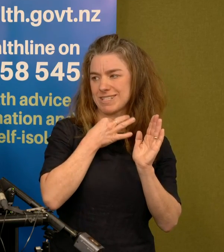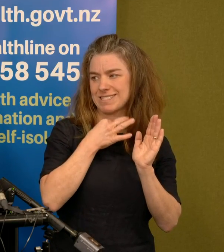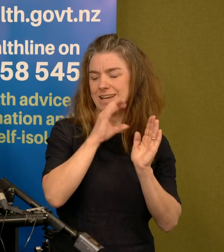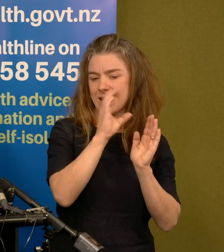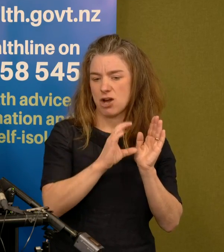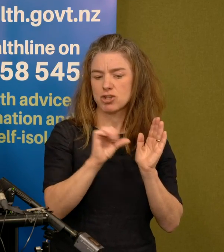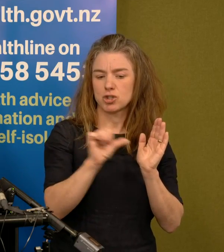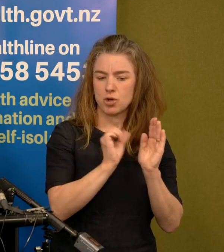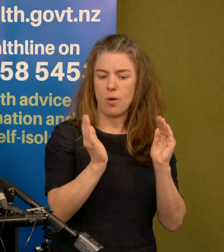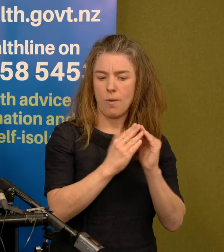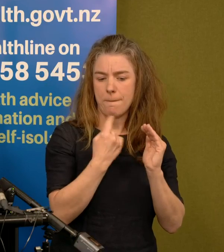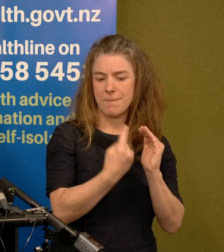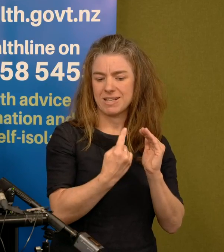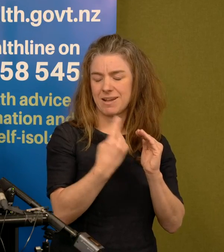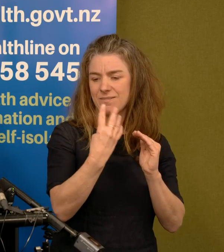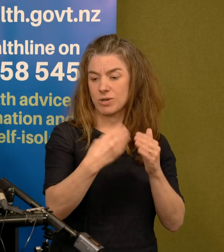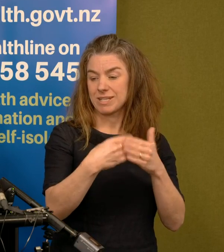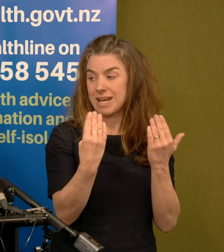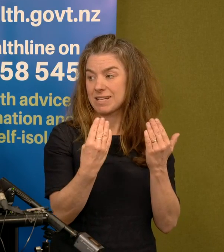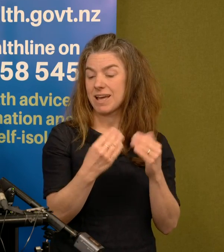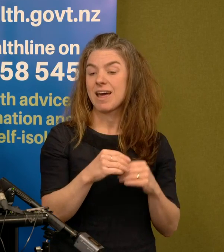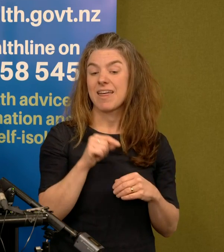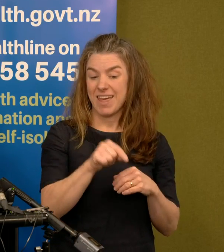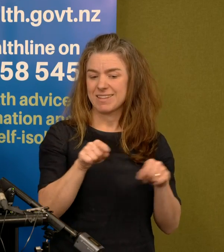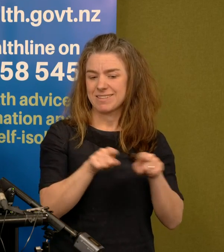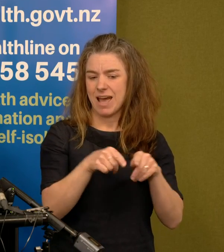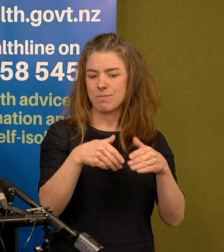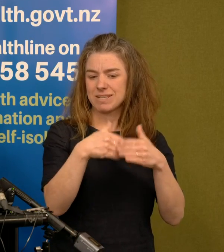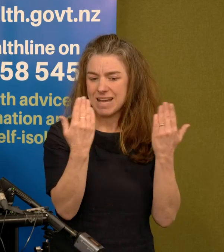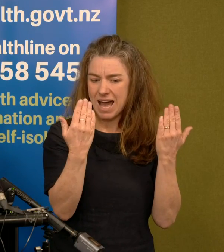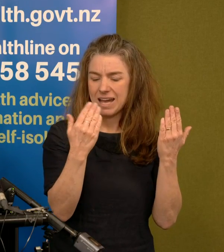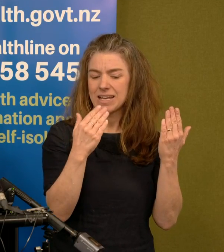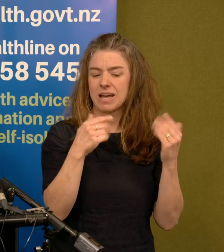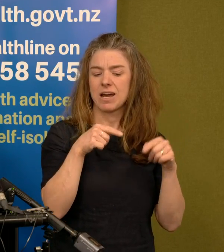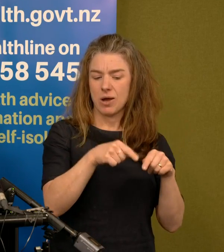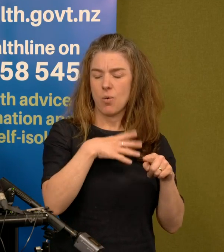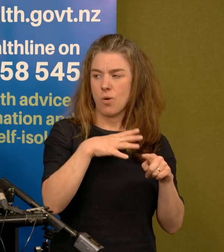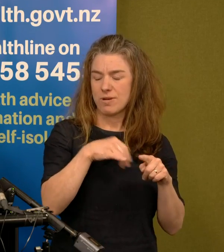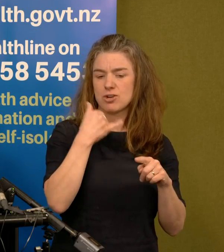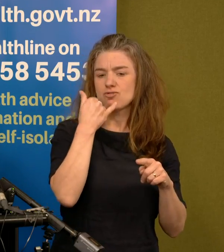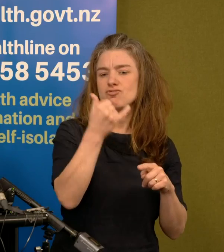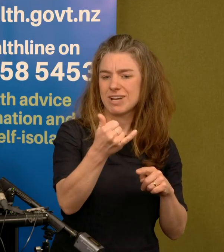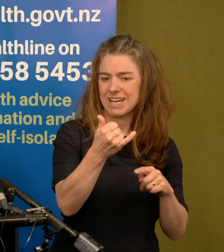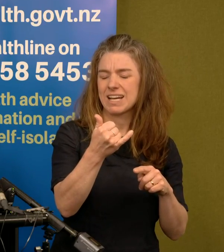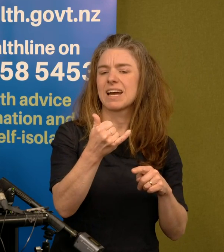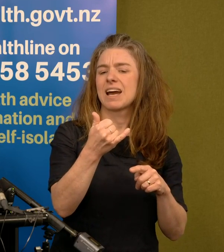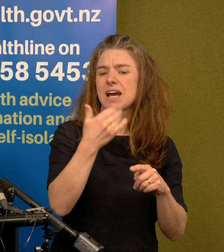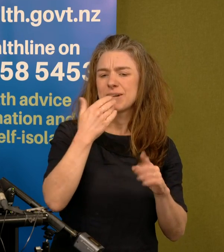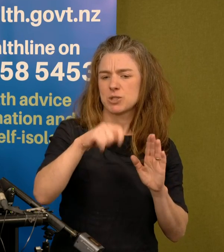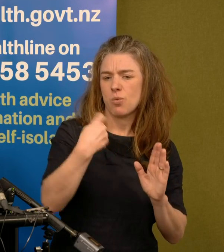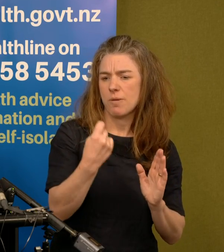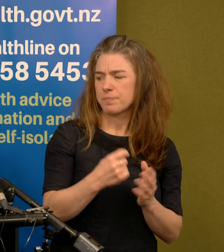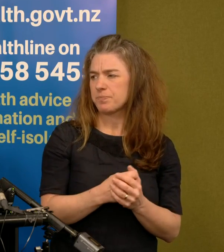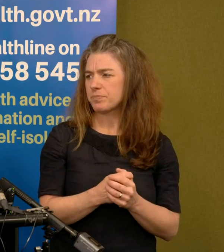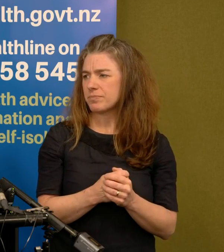days. And that was the day that case 2, the person in case 2, the woman, sought medical help and was then swabbed. Can we also be really clear?